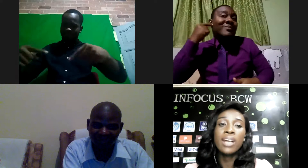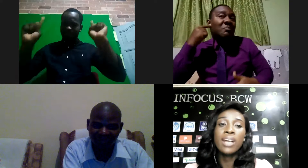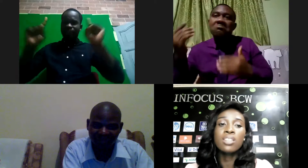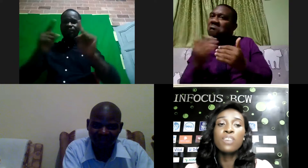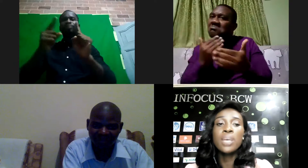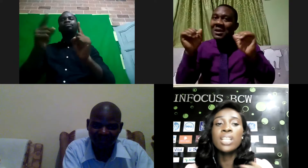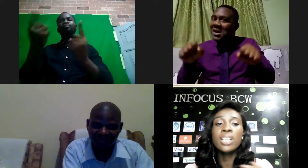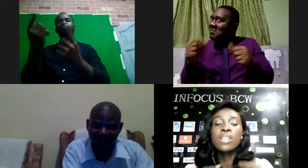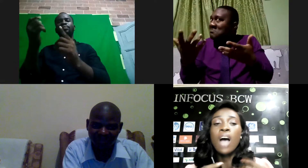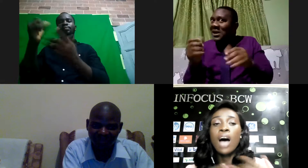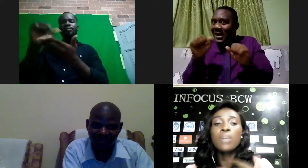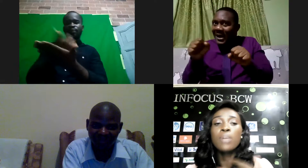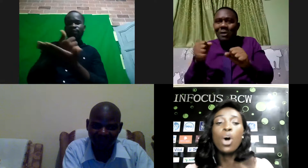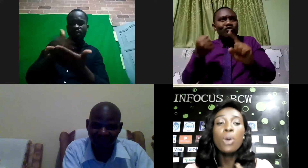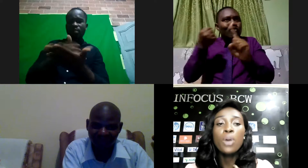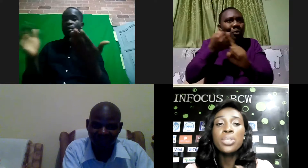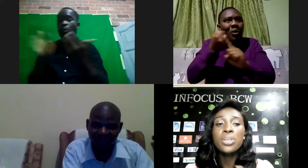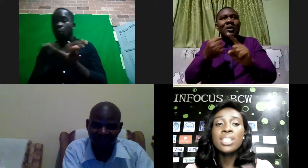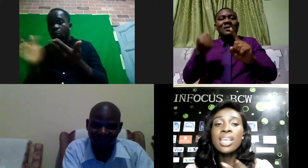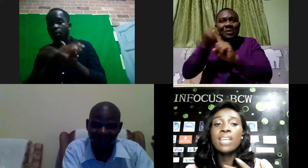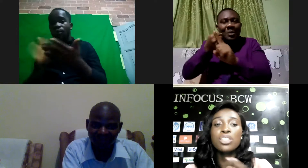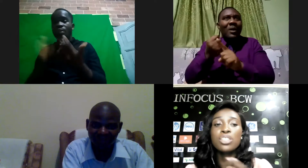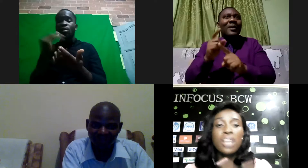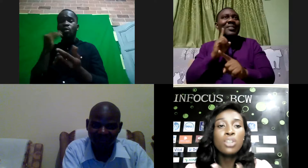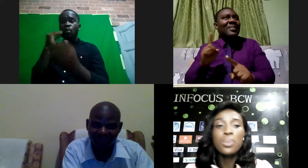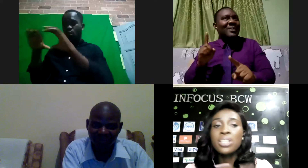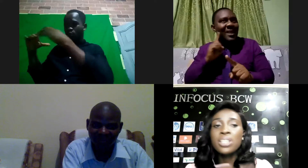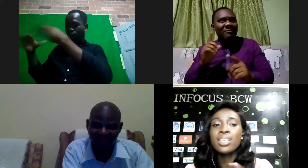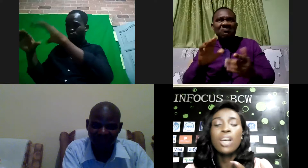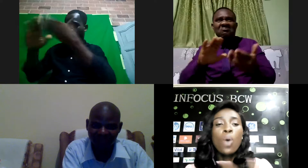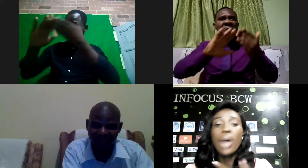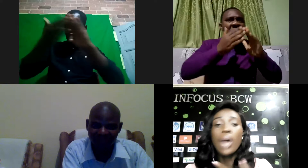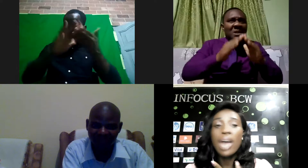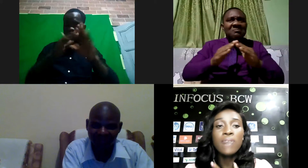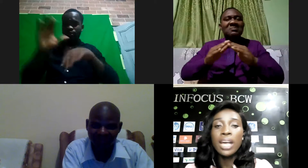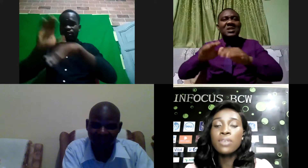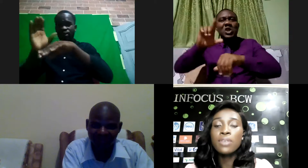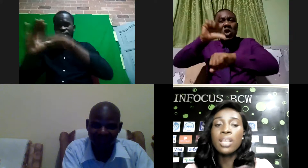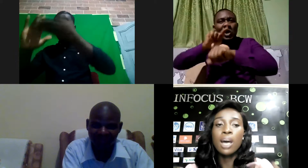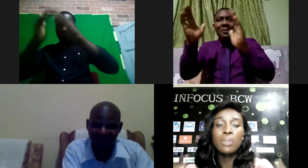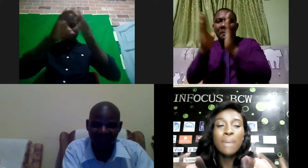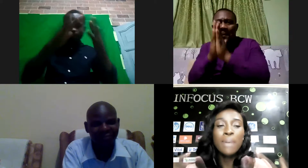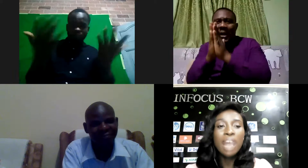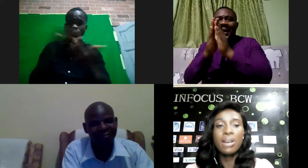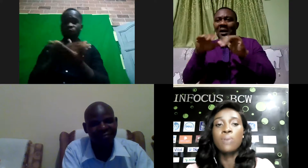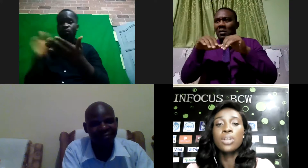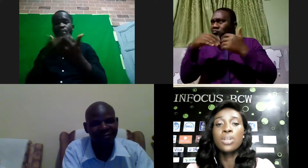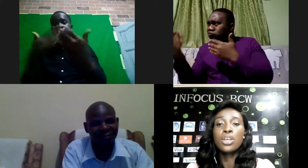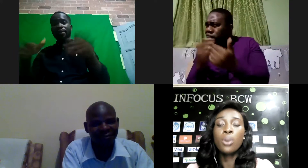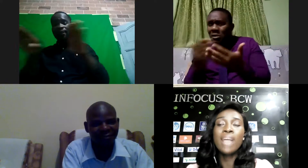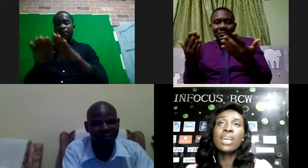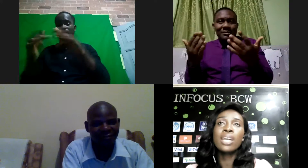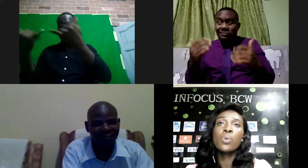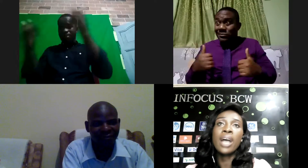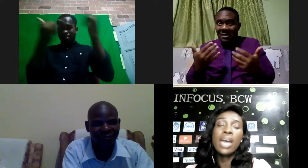find ourselves, being it the home community, the church community, wherever, even the playground,